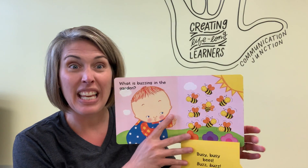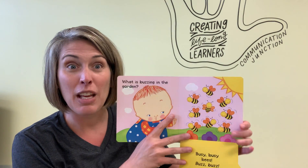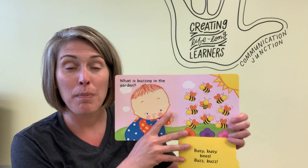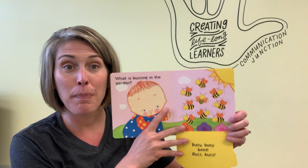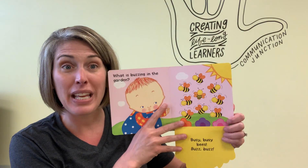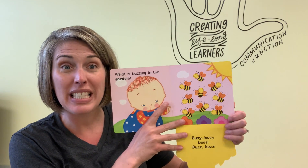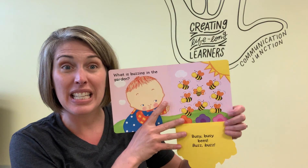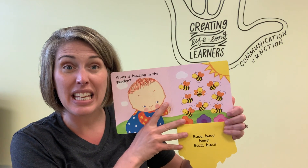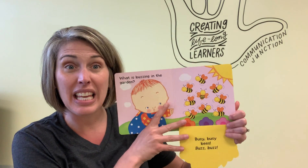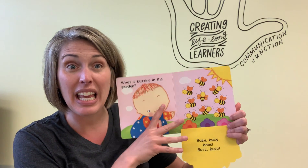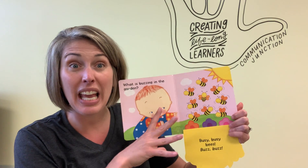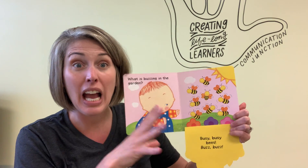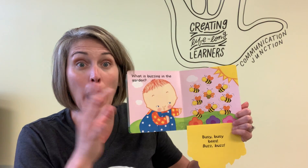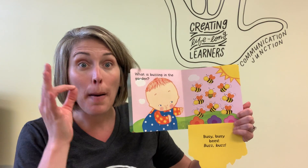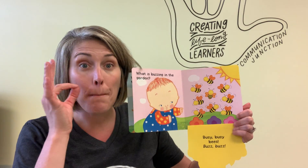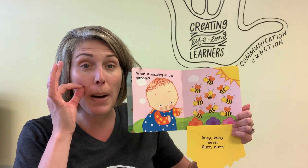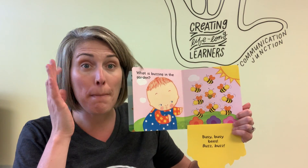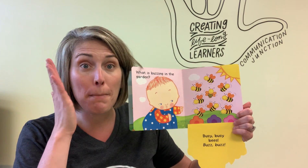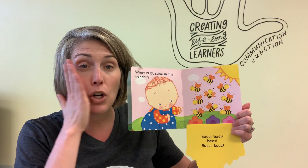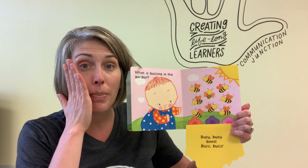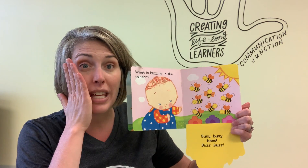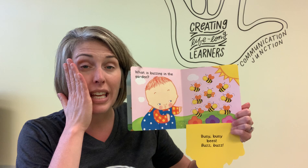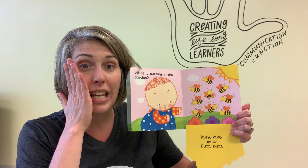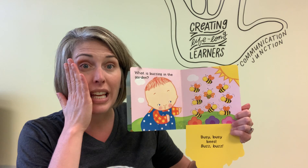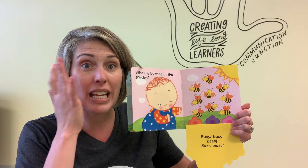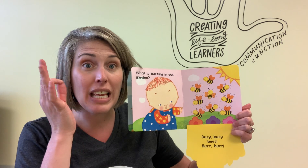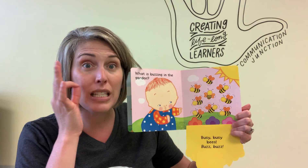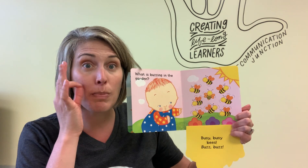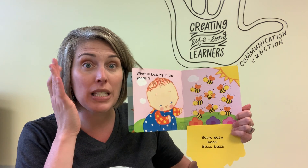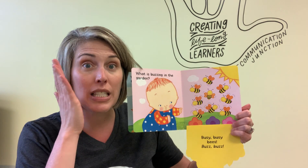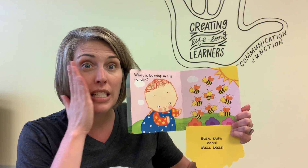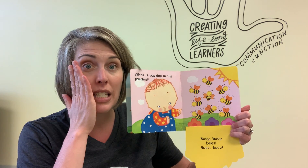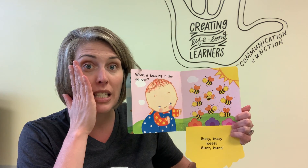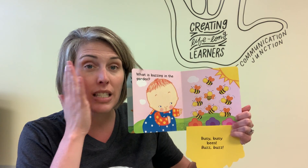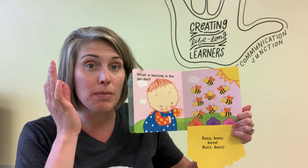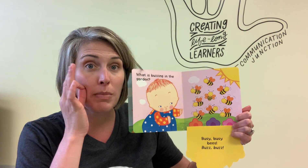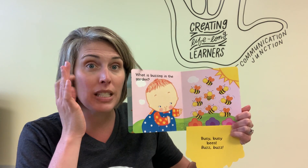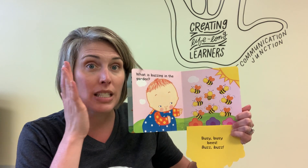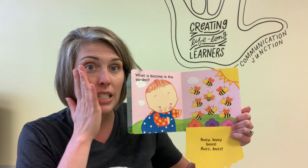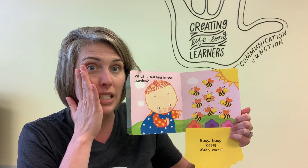Busy, busy bumblebees. Bzz, bzz.